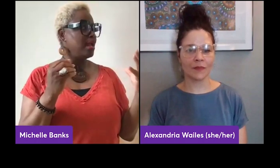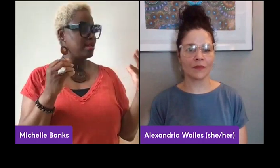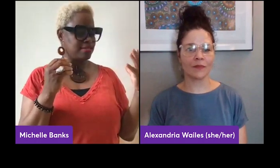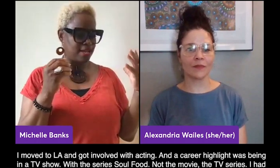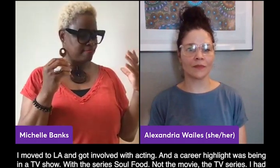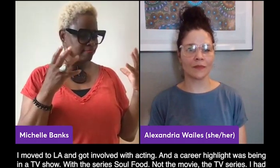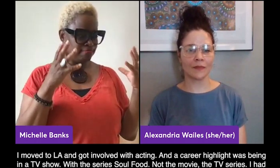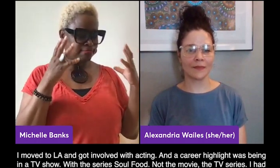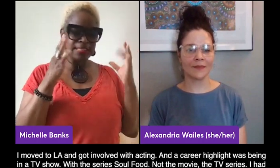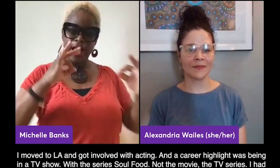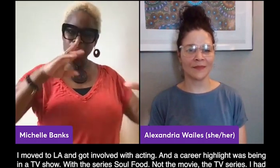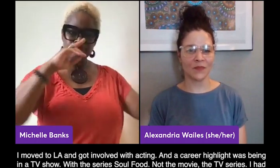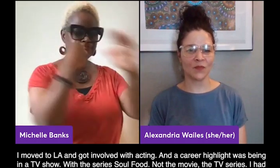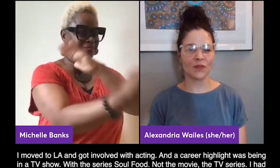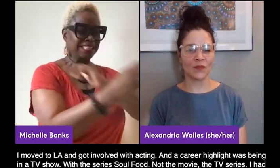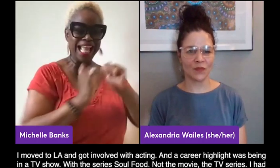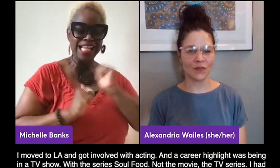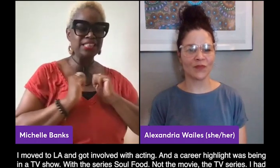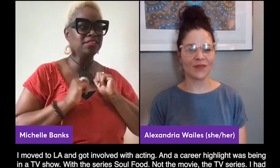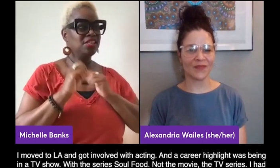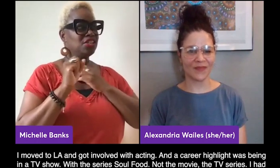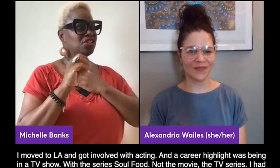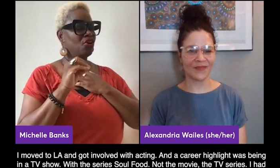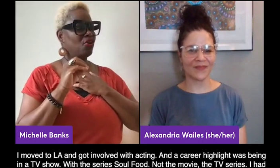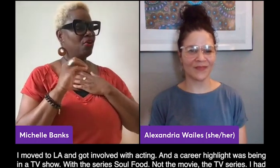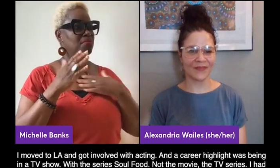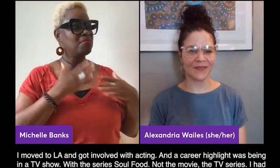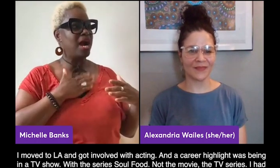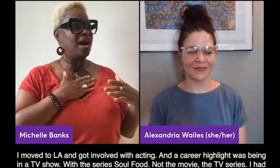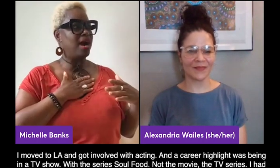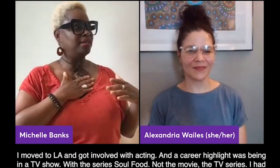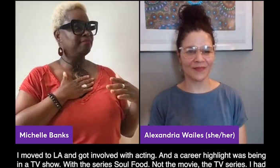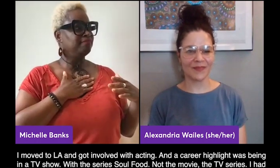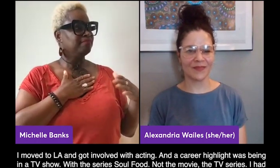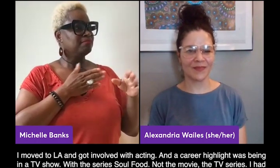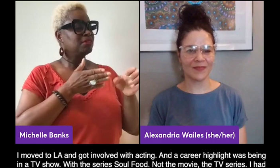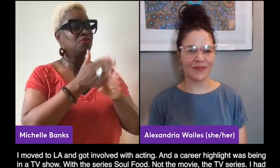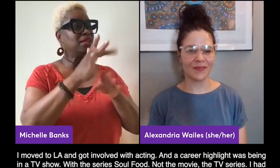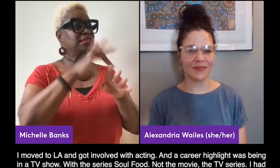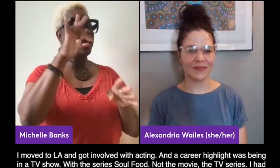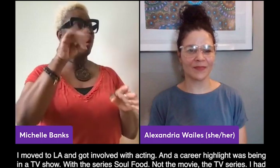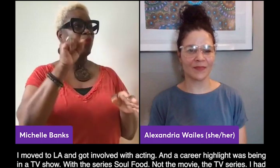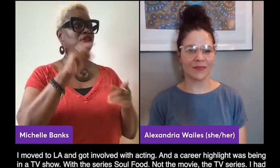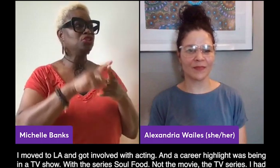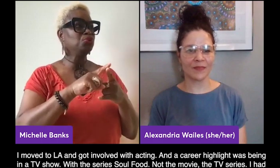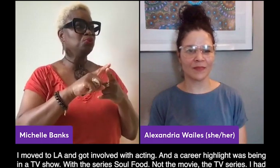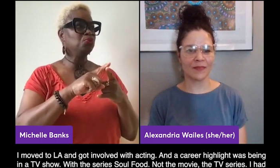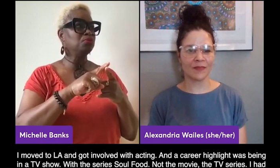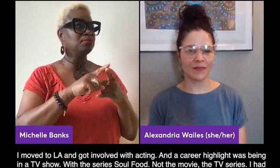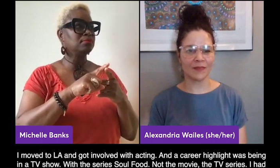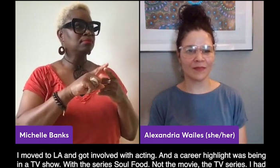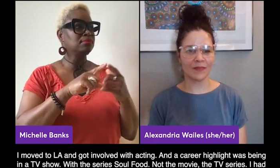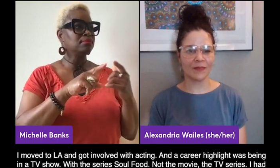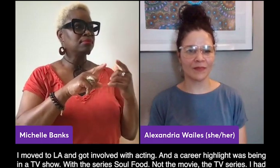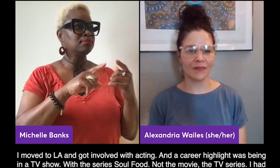artist. I moved to LA and got involved with acting, and a career highlight was